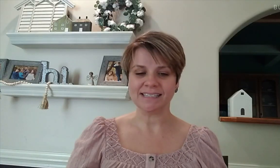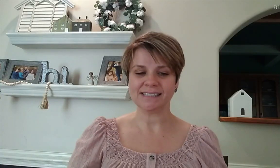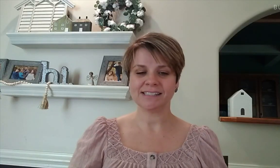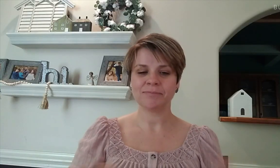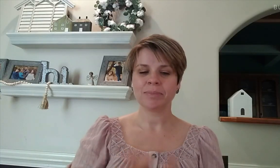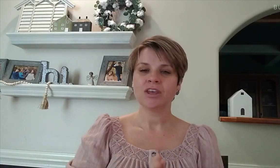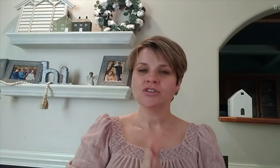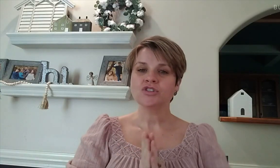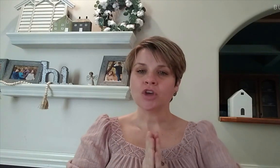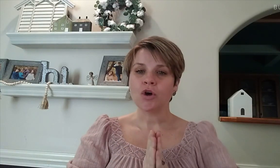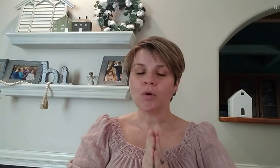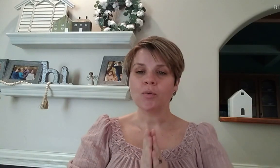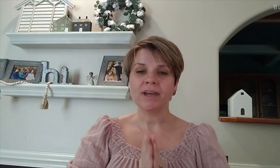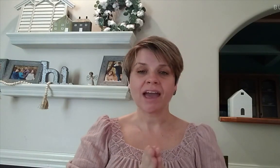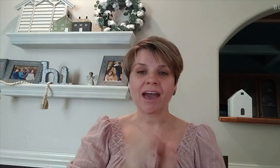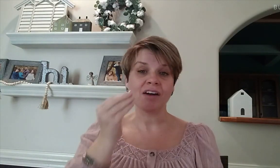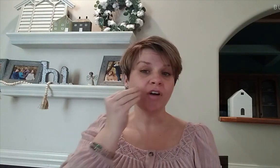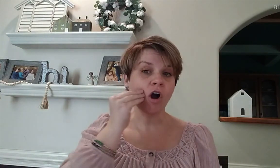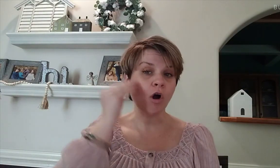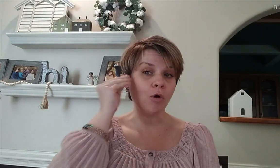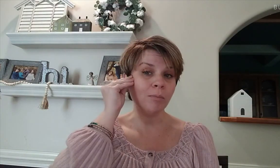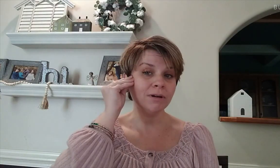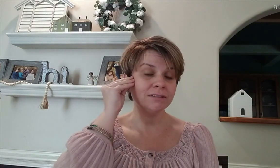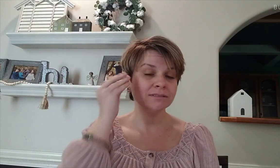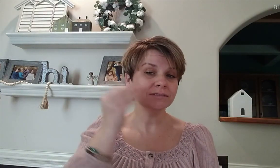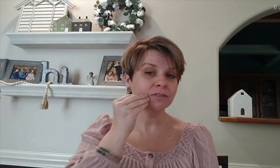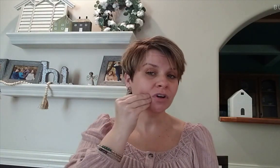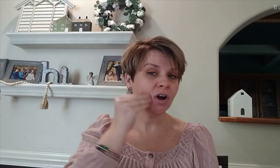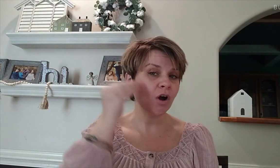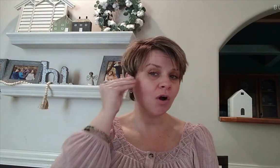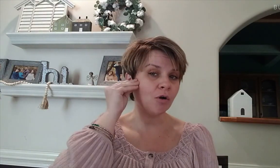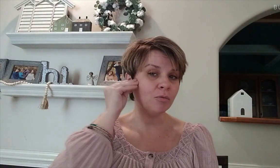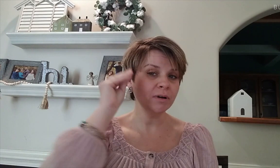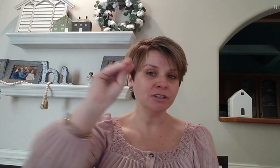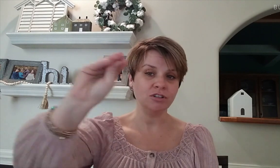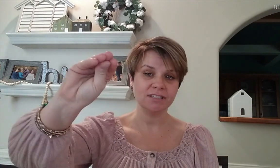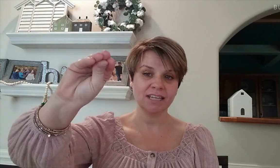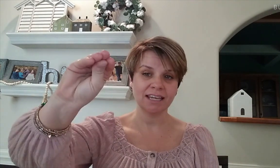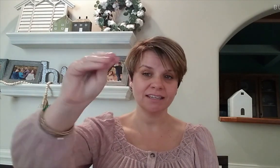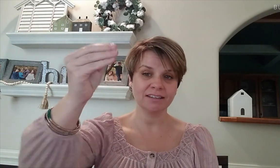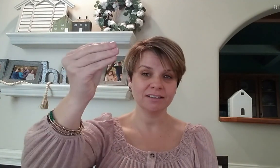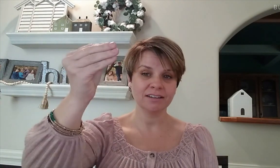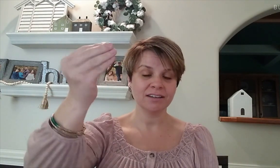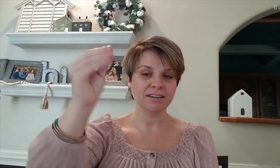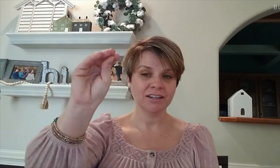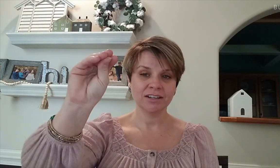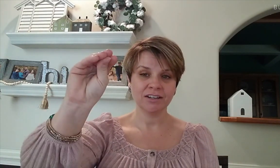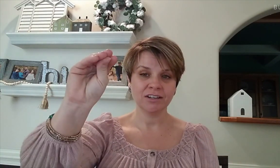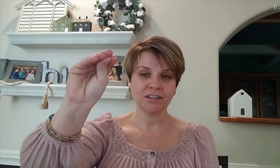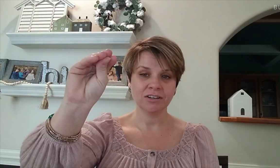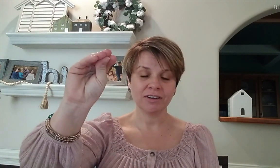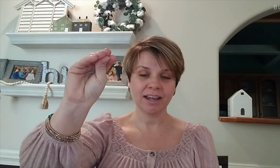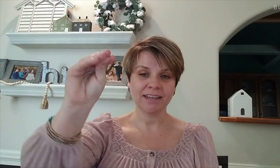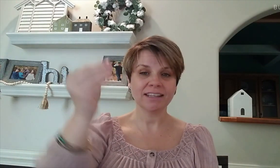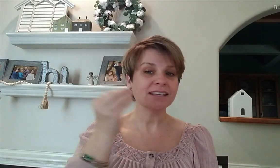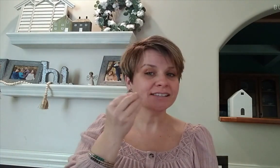Places. So we have home. Home, you just take your hand like this and